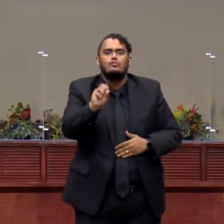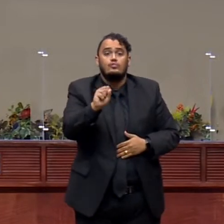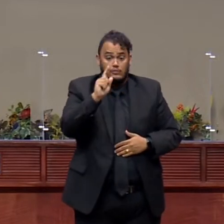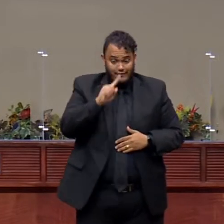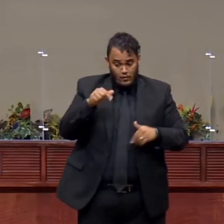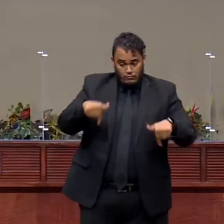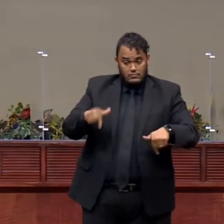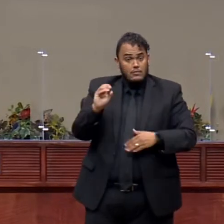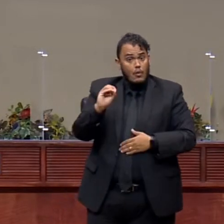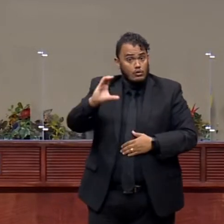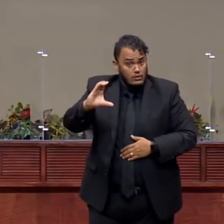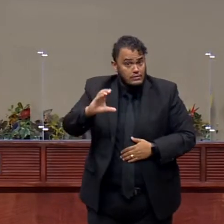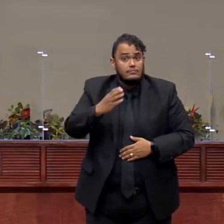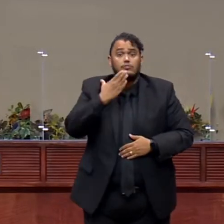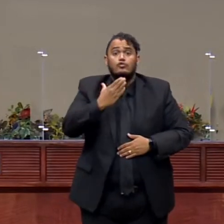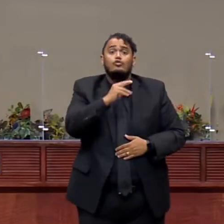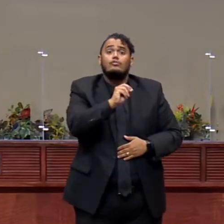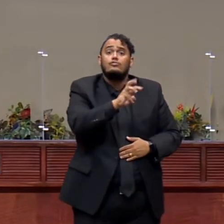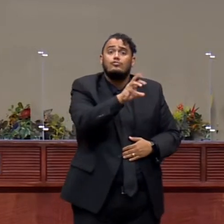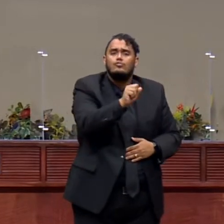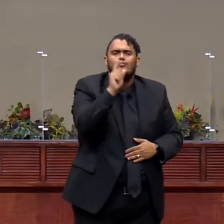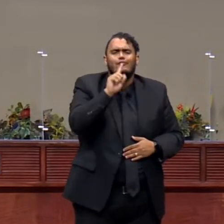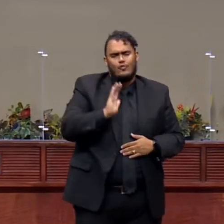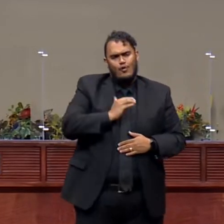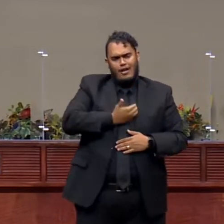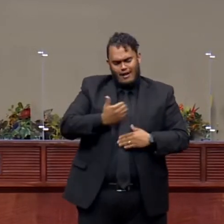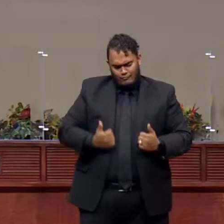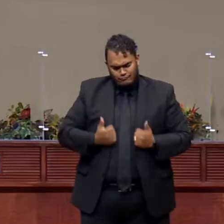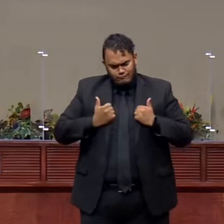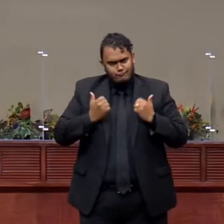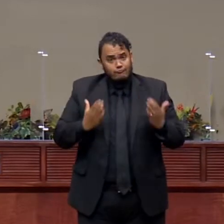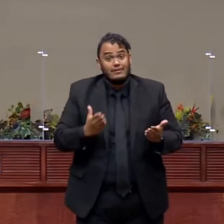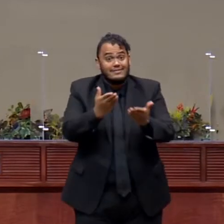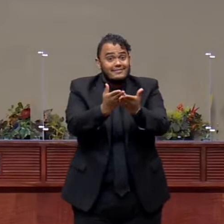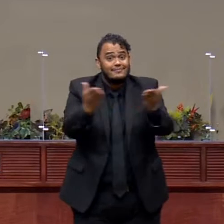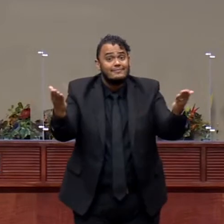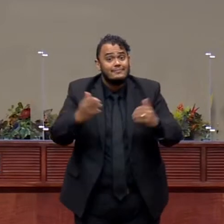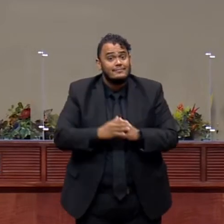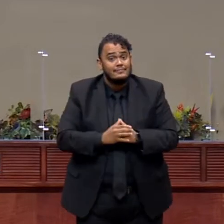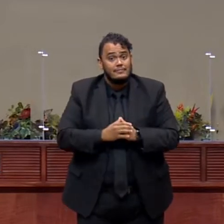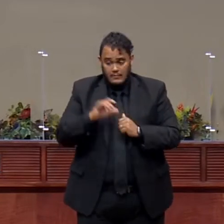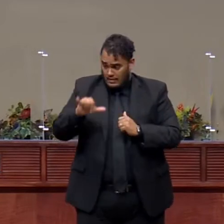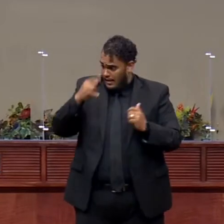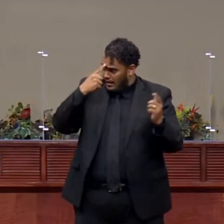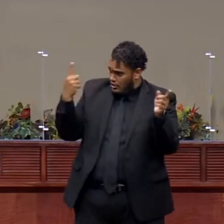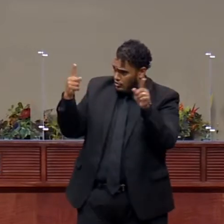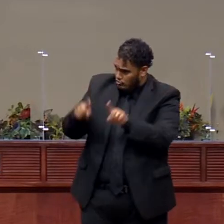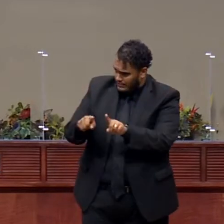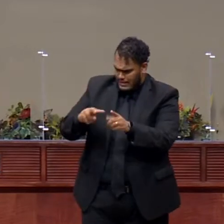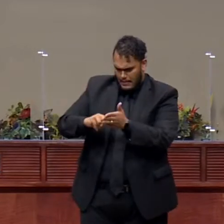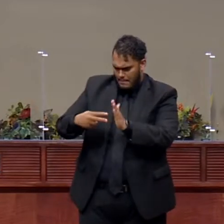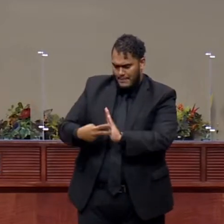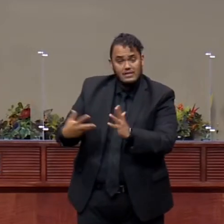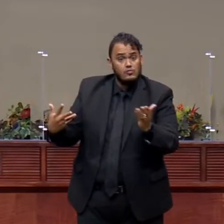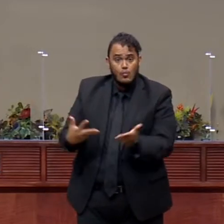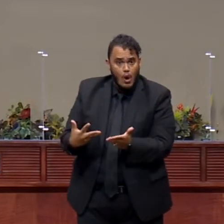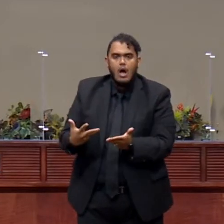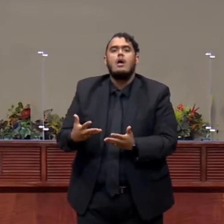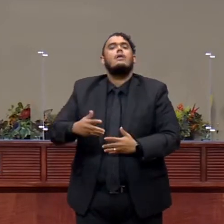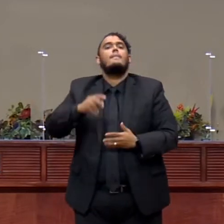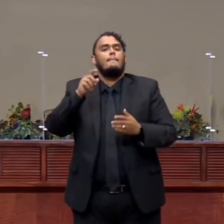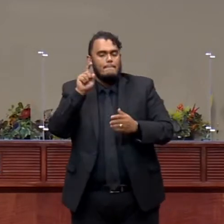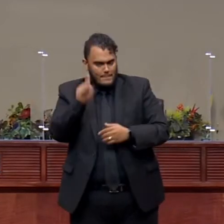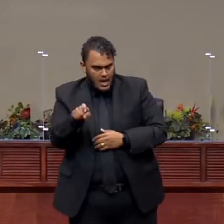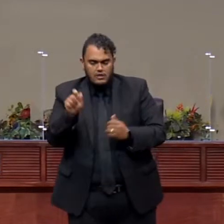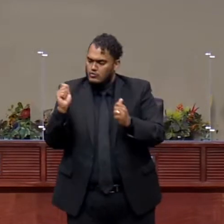The agreement requires union members to certify their status, as well as all employees